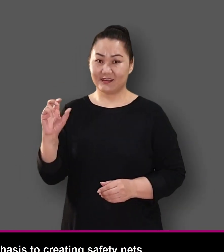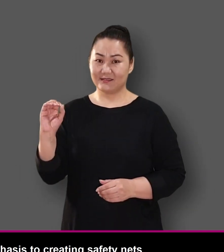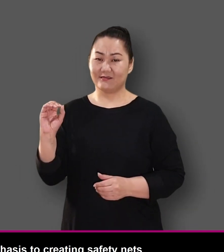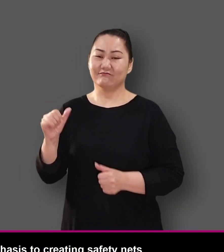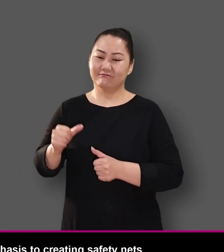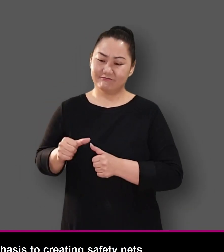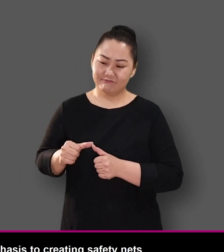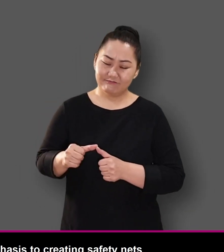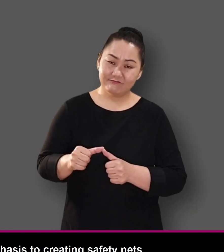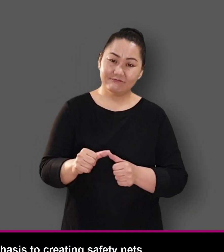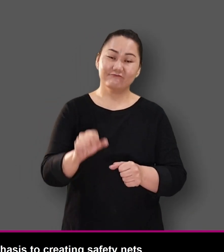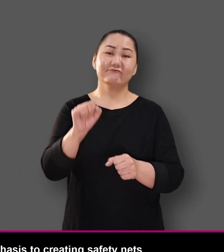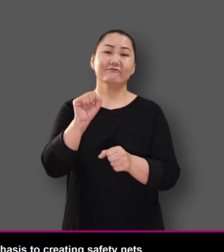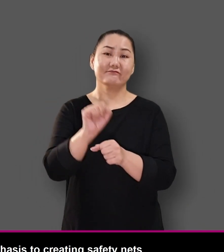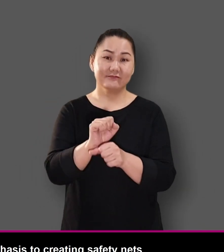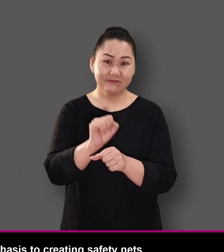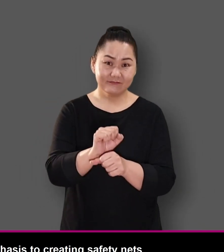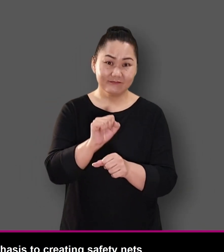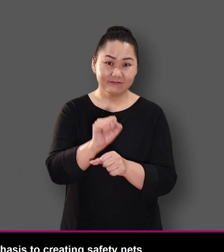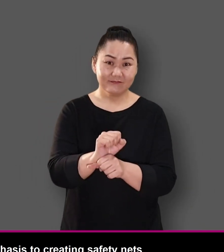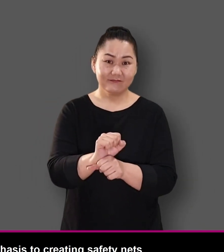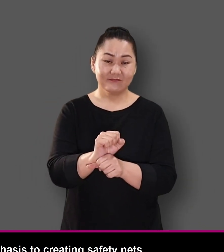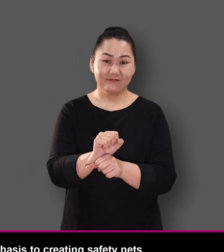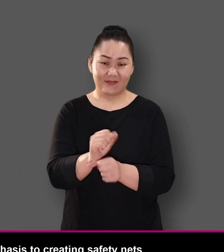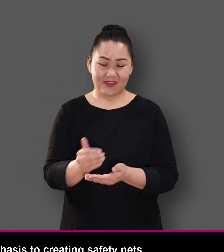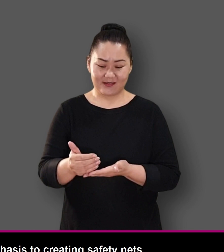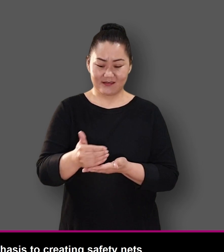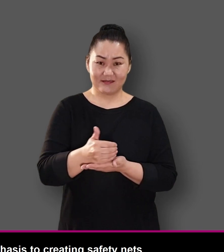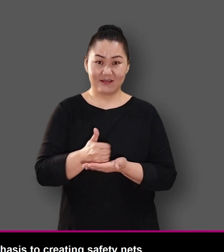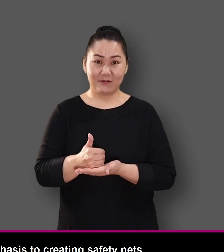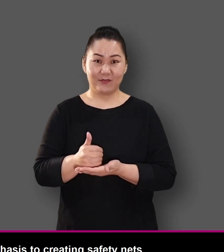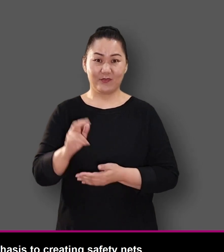We will give more emphasis to creating safety nets.